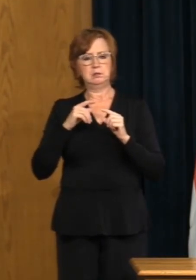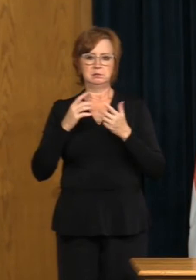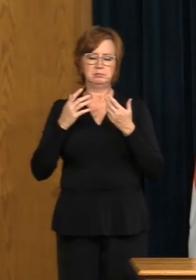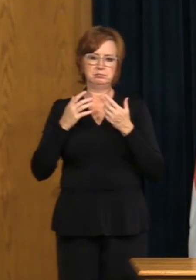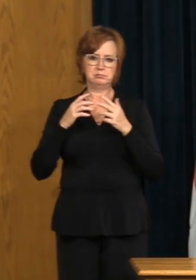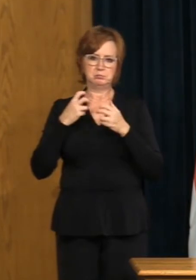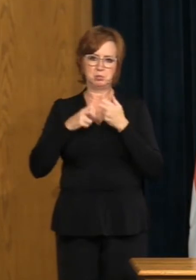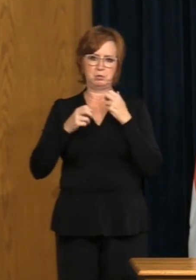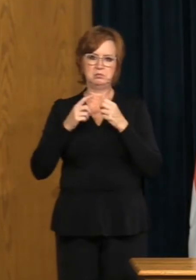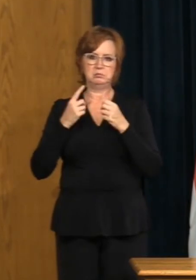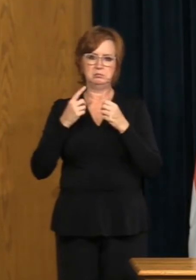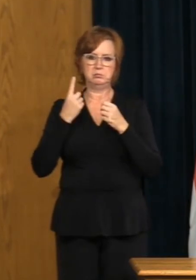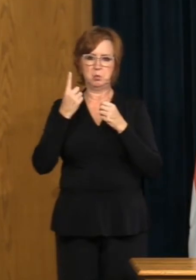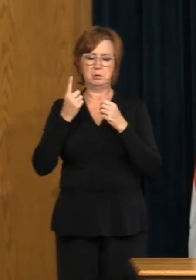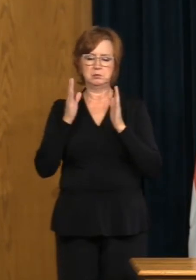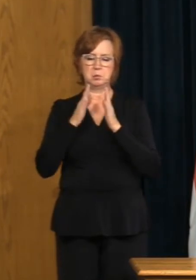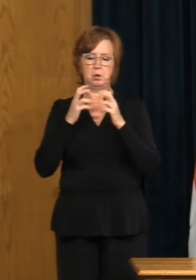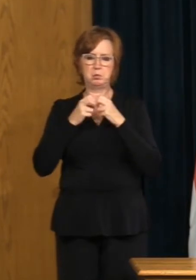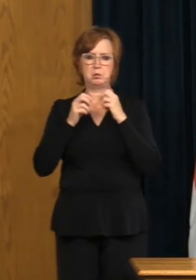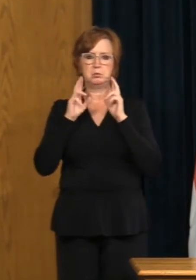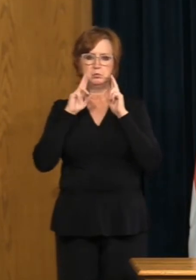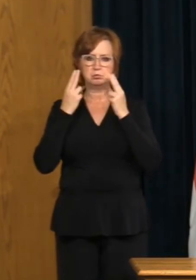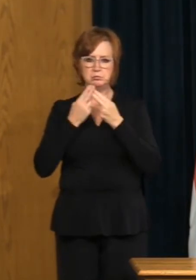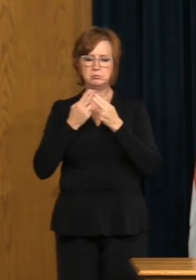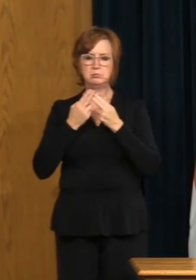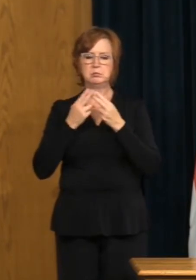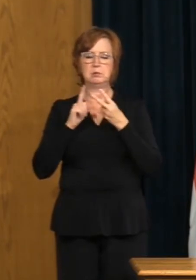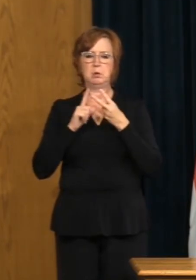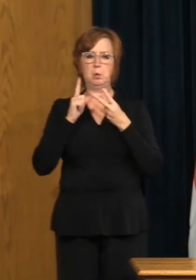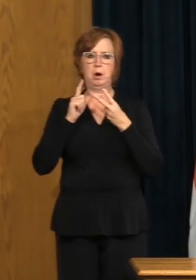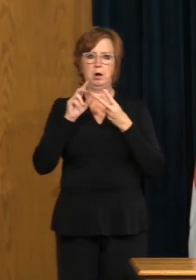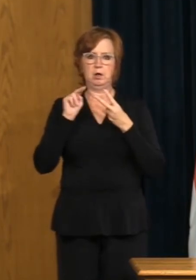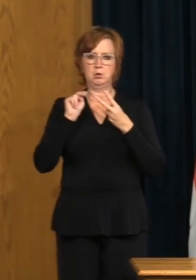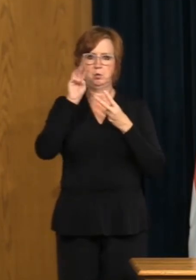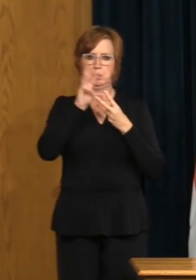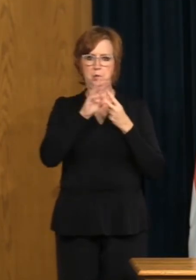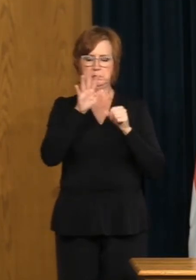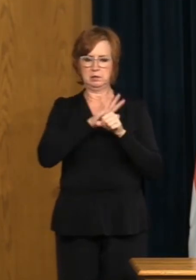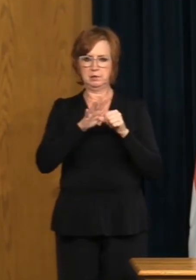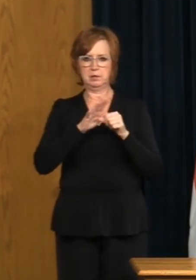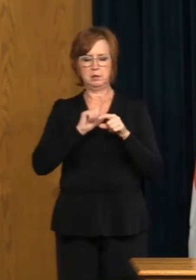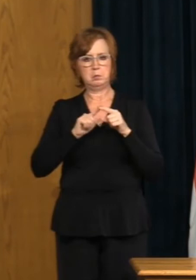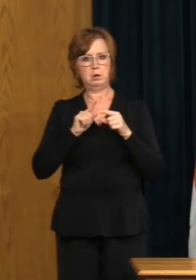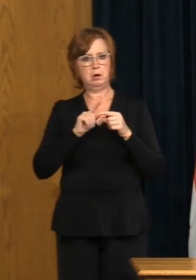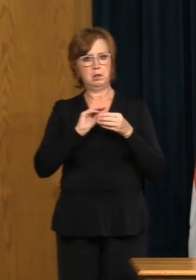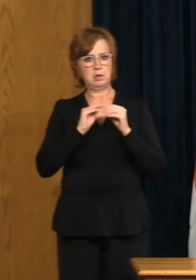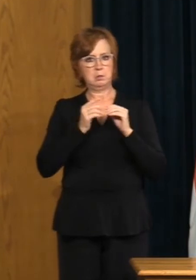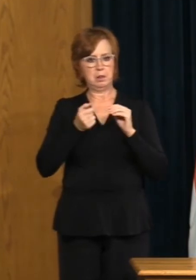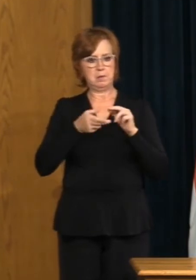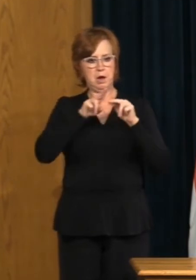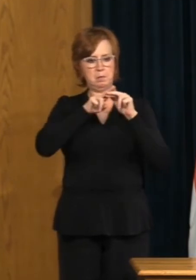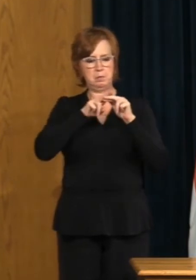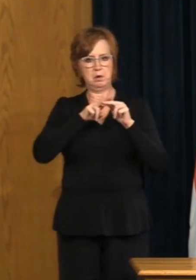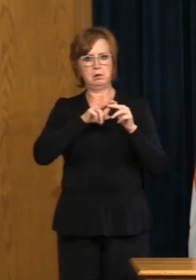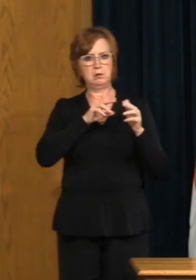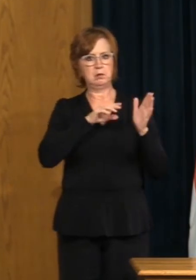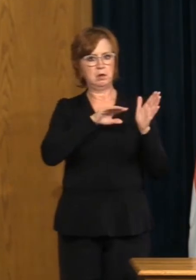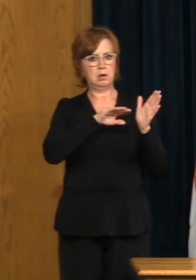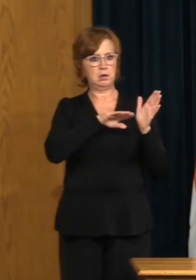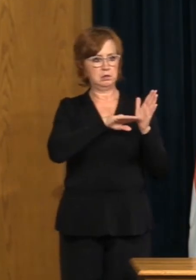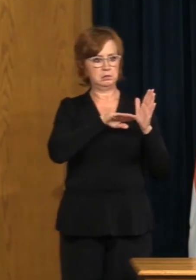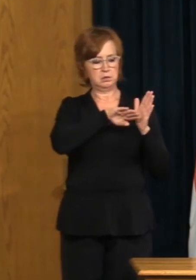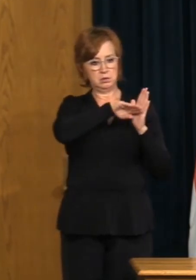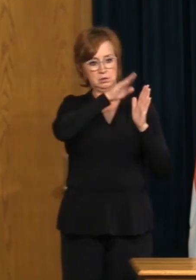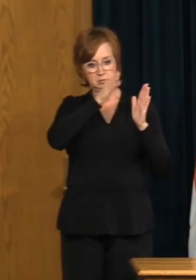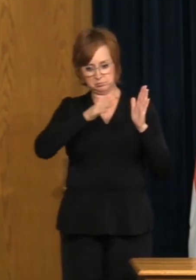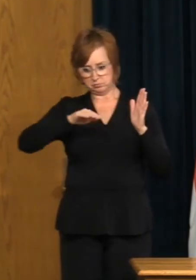settings, an initial outbreak in the Northwest and in July, August, but then they've settled down again. So I think we are in a very good place